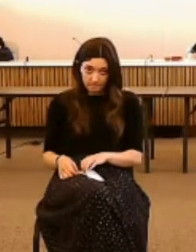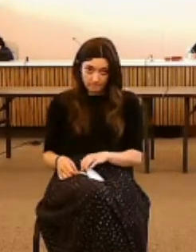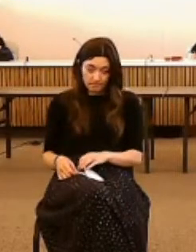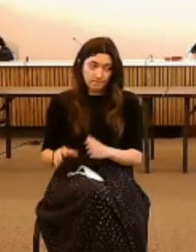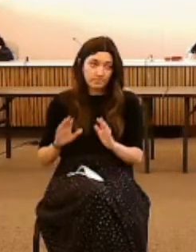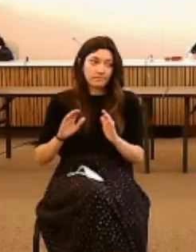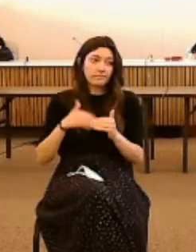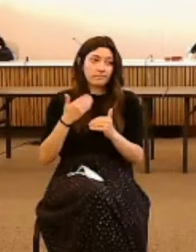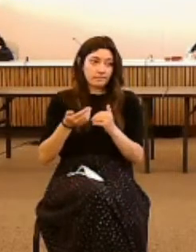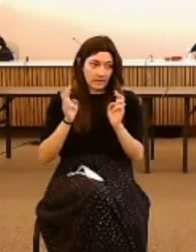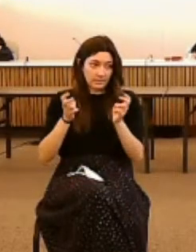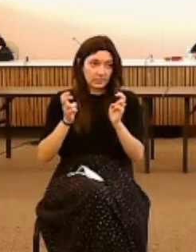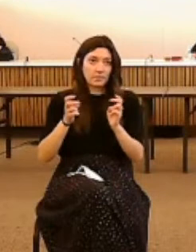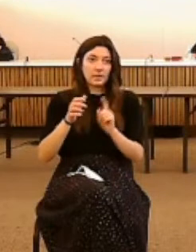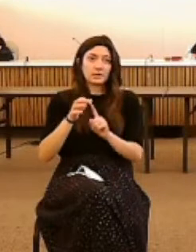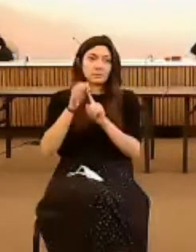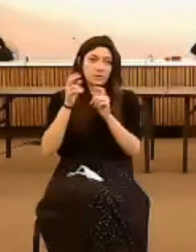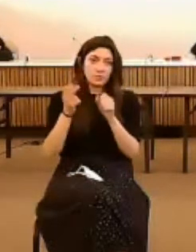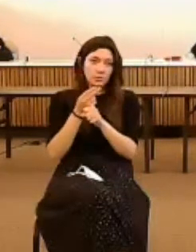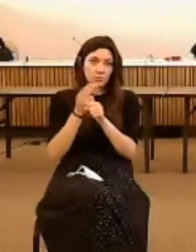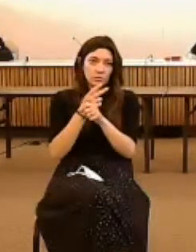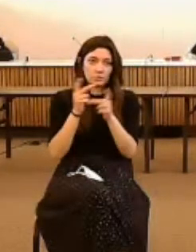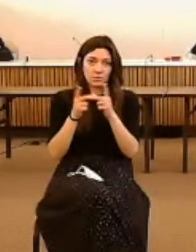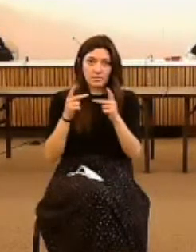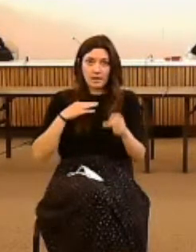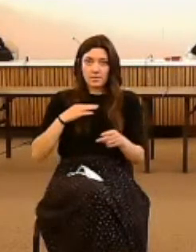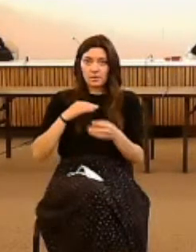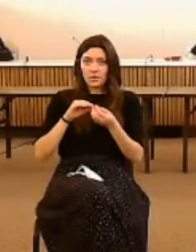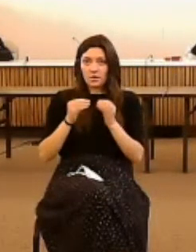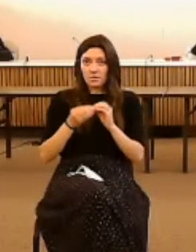Next up, we have special use permit application number